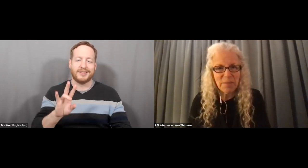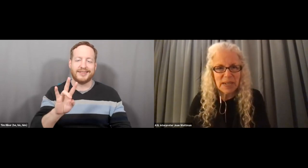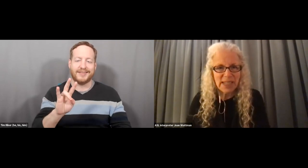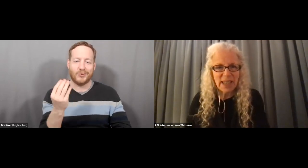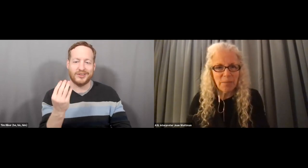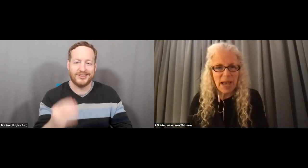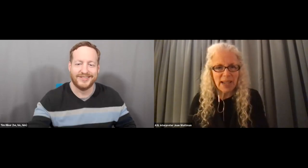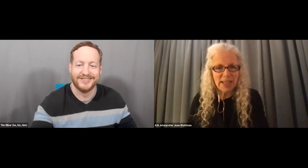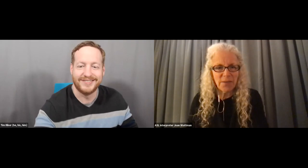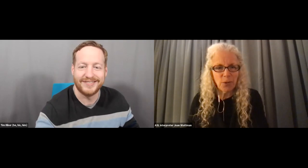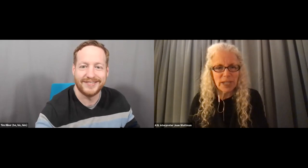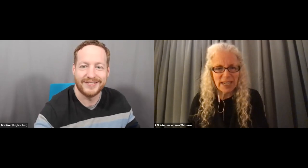5 minutes and then back, 7:14.